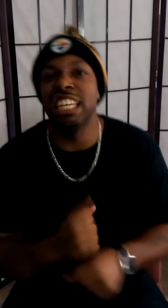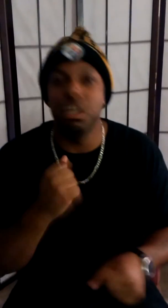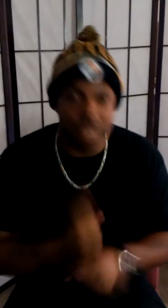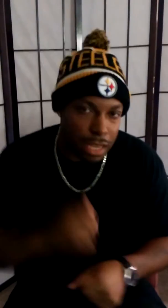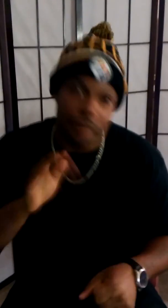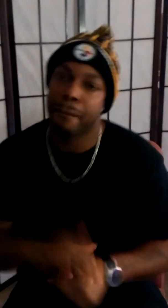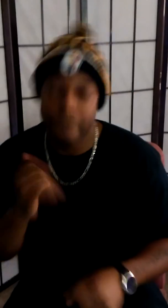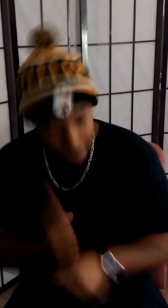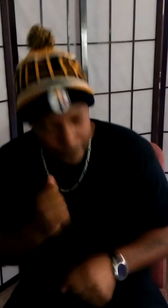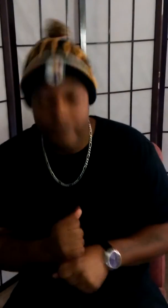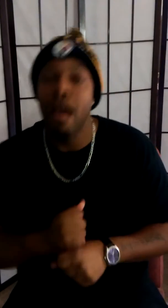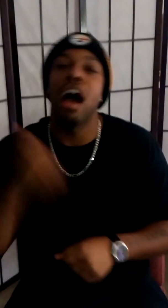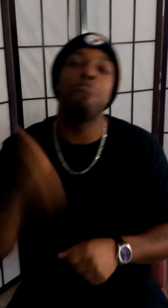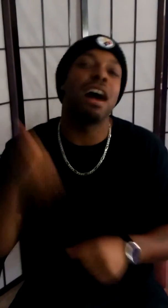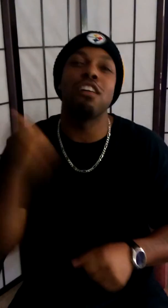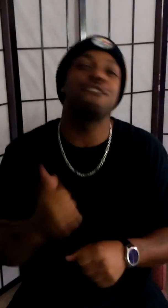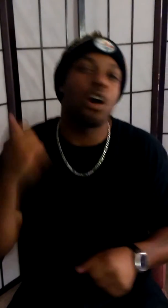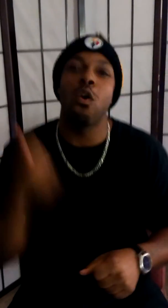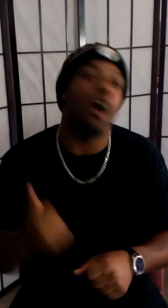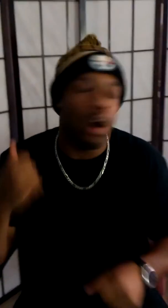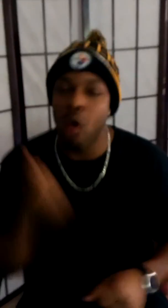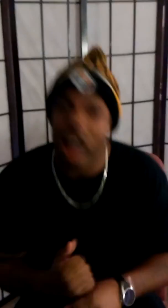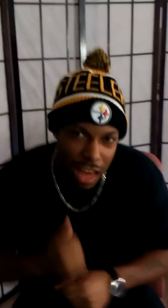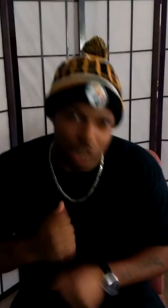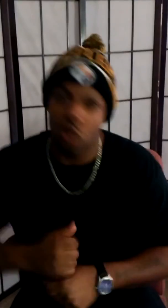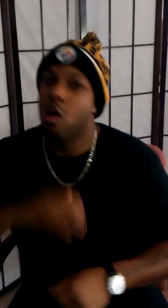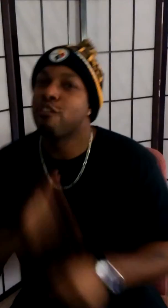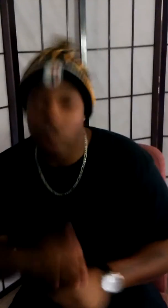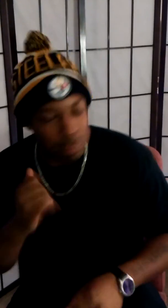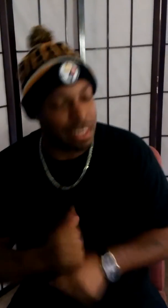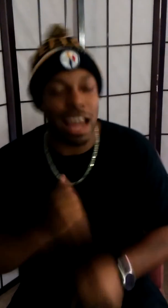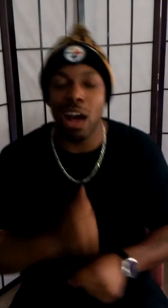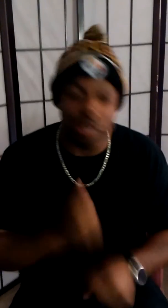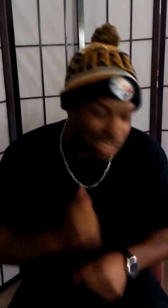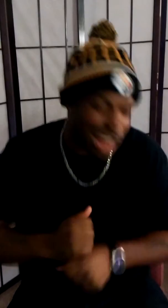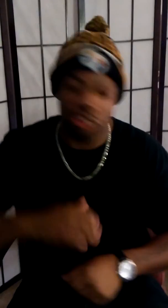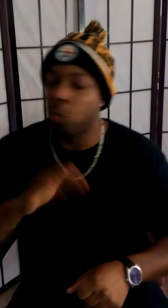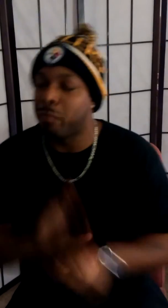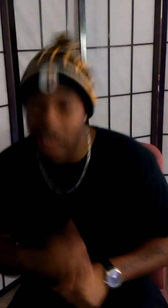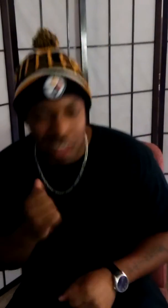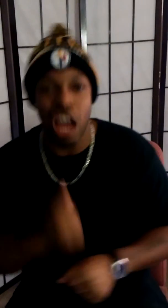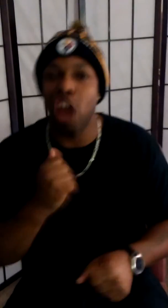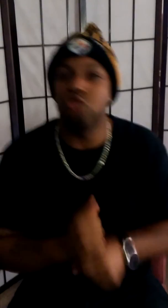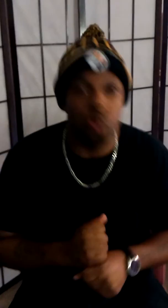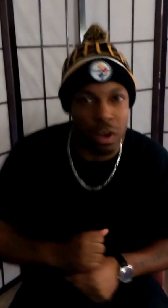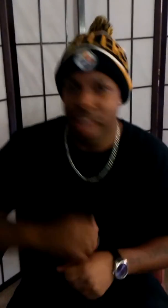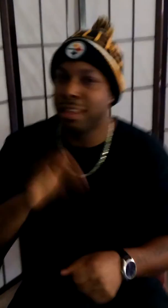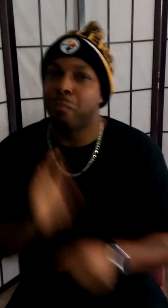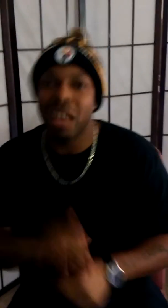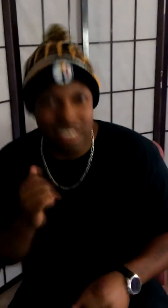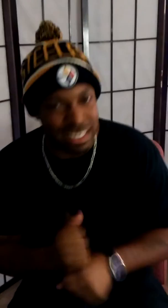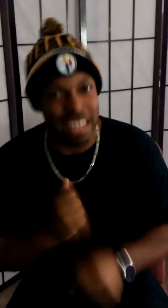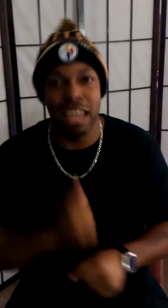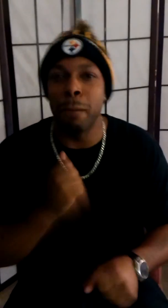seem to about a phone on, I look from the outside through blinds. I ruin the best thing in